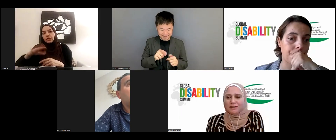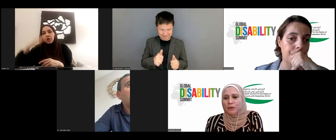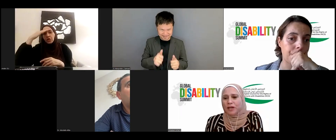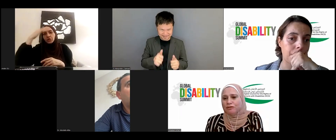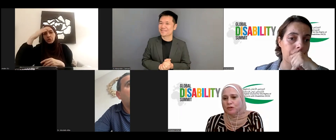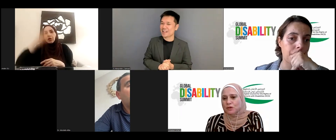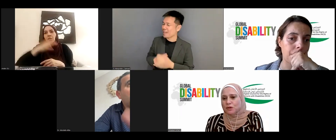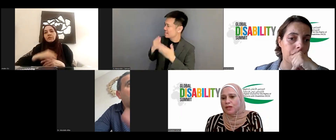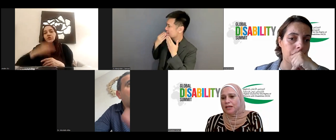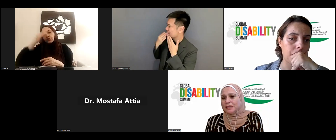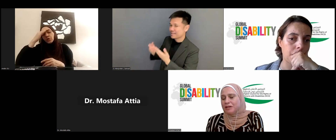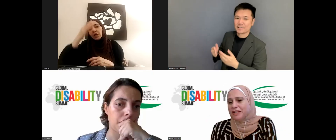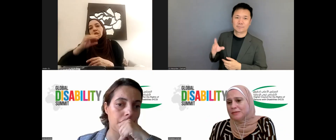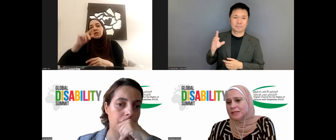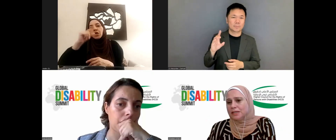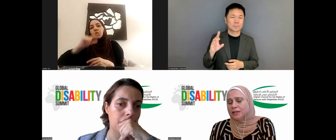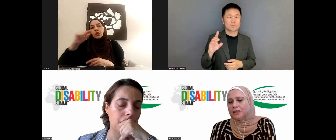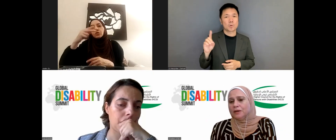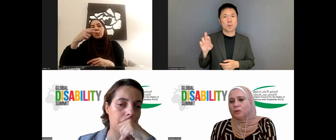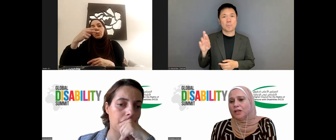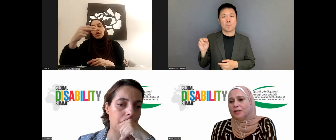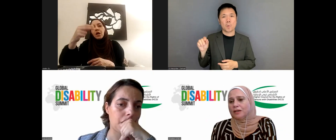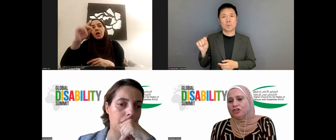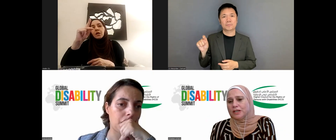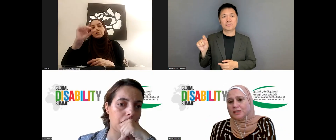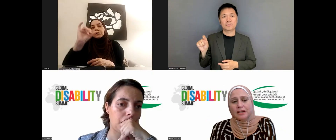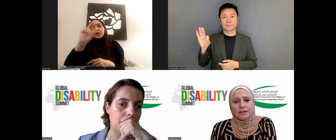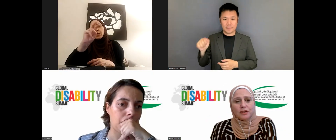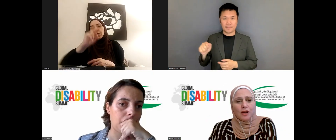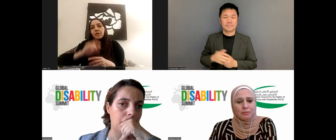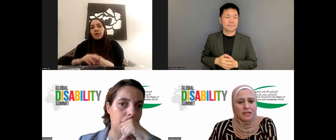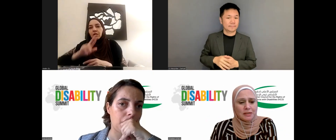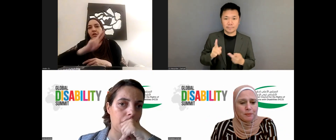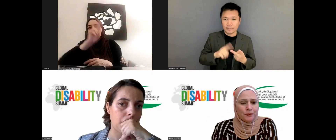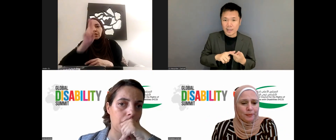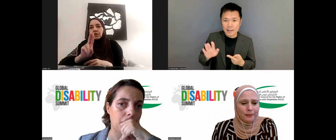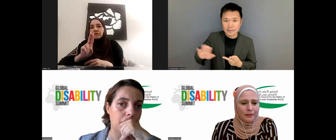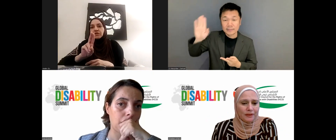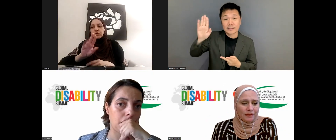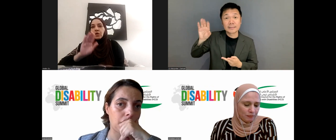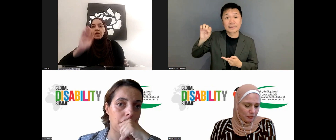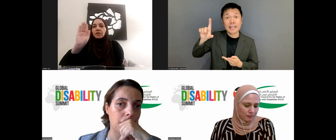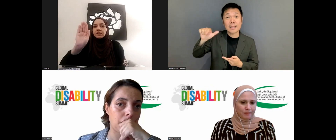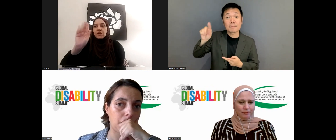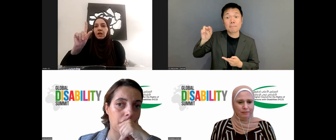Dr. Atiya. We have also Salma Nems she raised her hand. Go ahead, please.